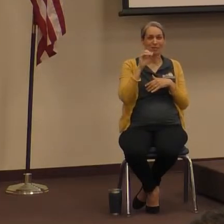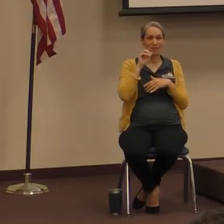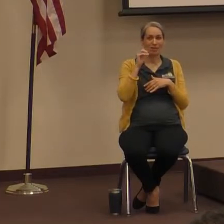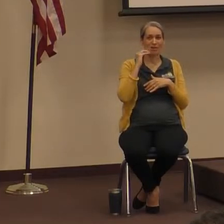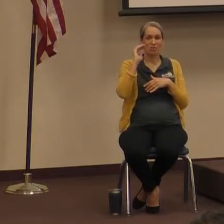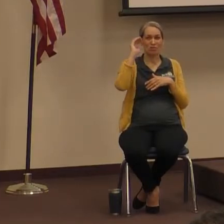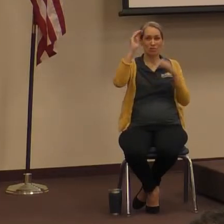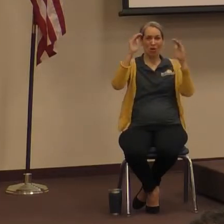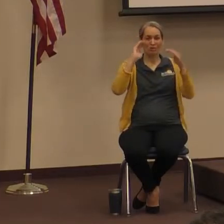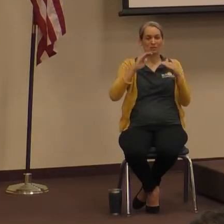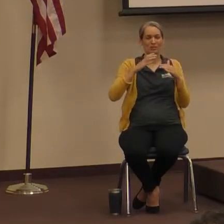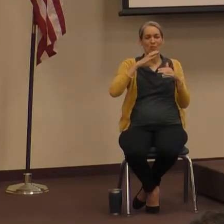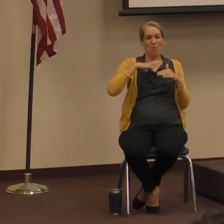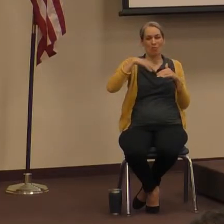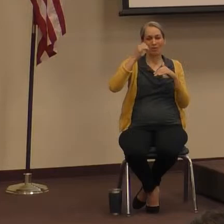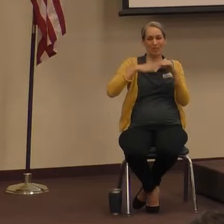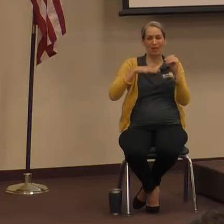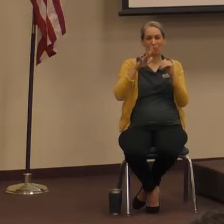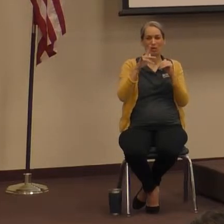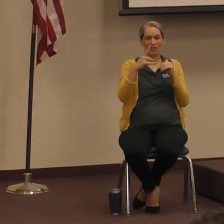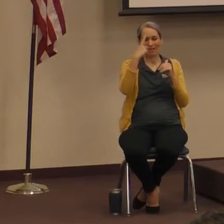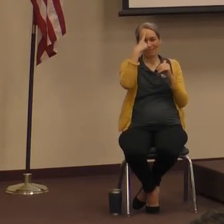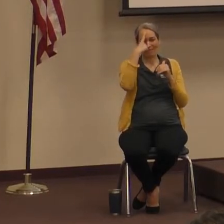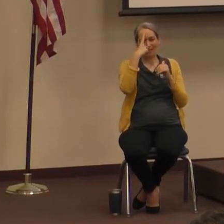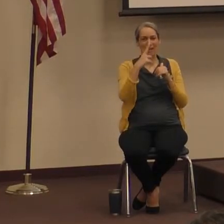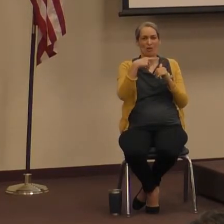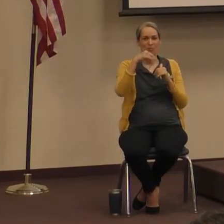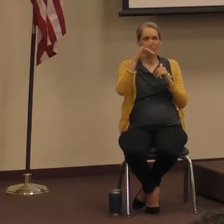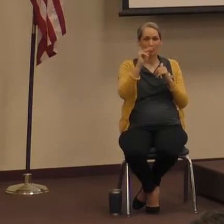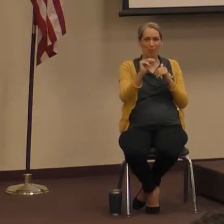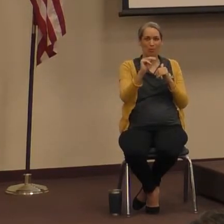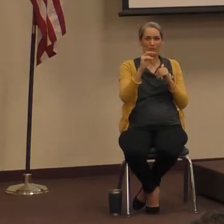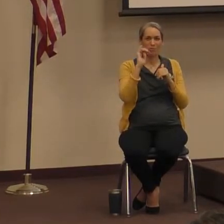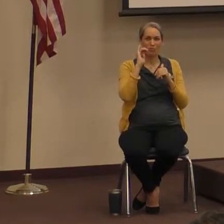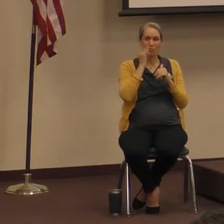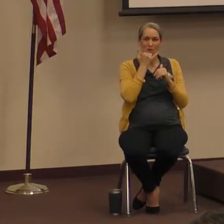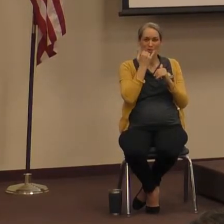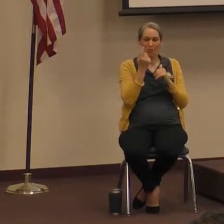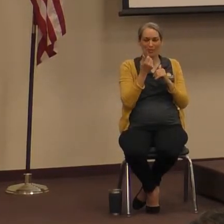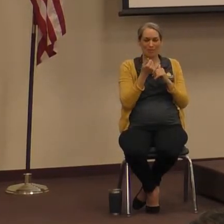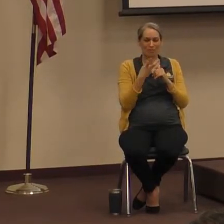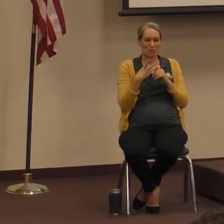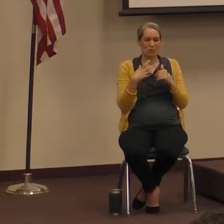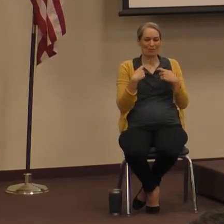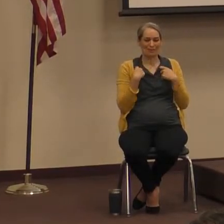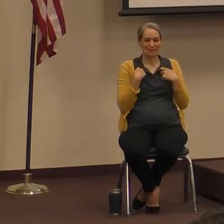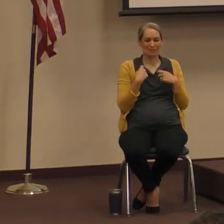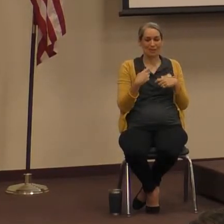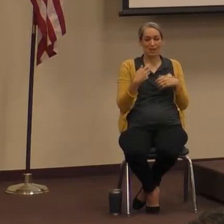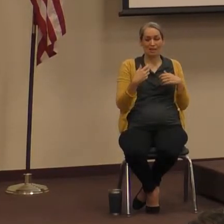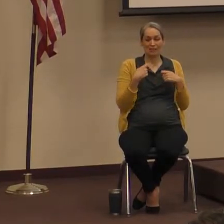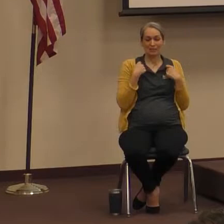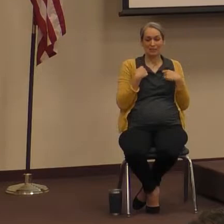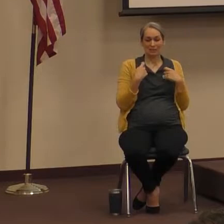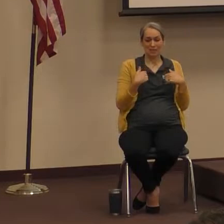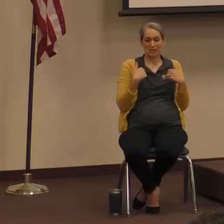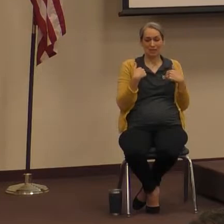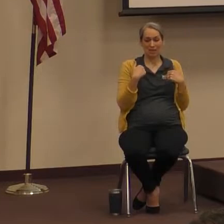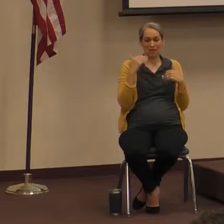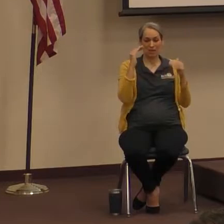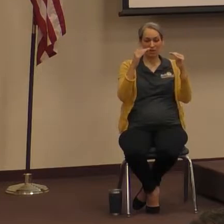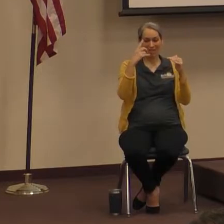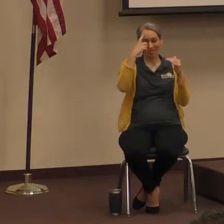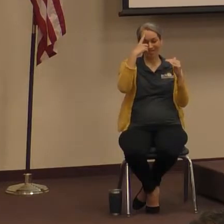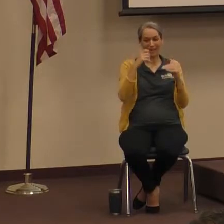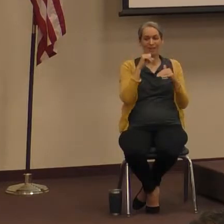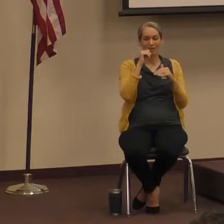porn is wrong. Only 1 in 3 teens and young adults believe it is. And last but not least, teens and young adults rank not recycling as more immoral